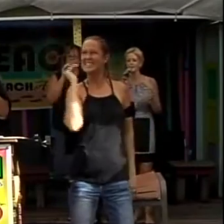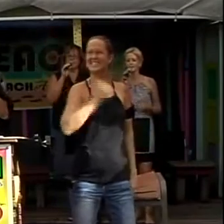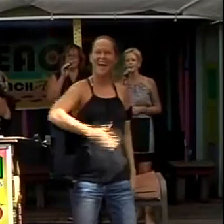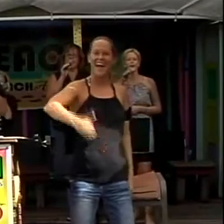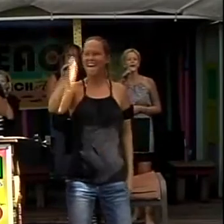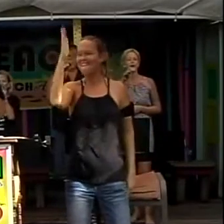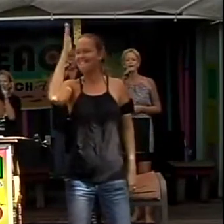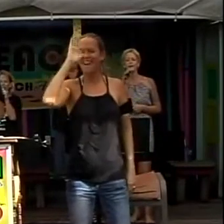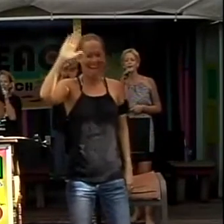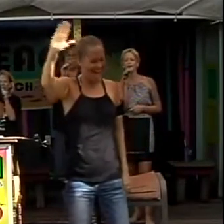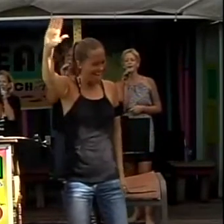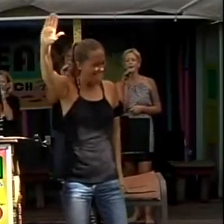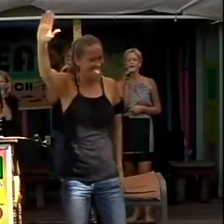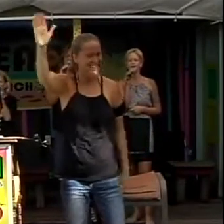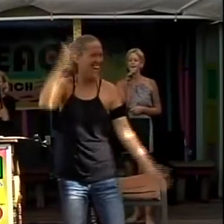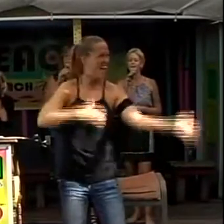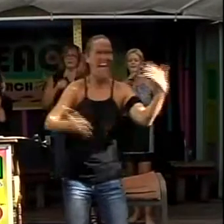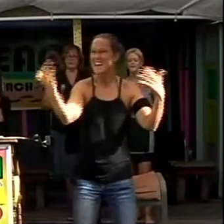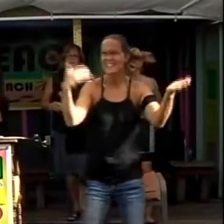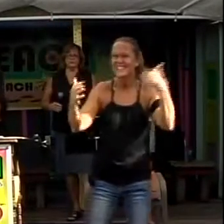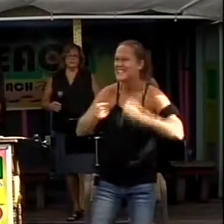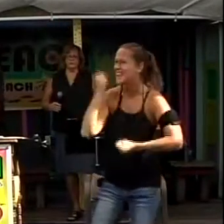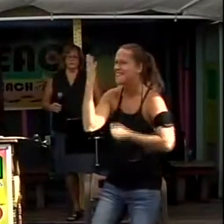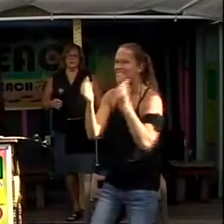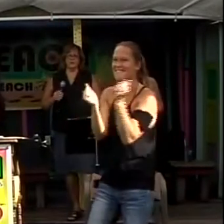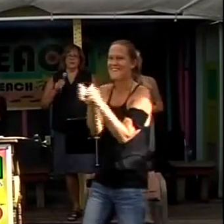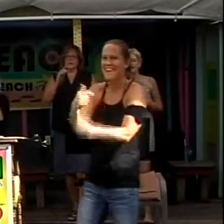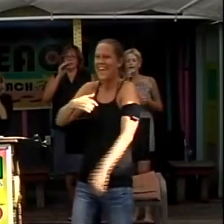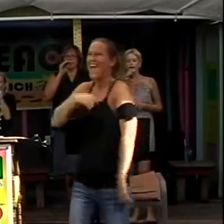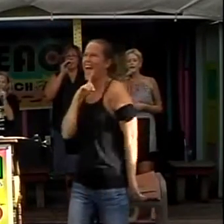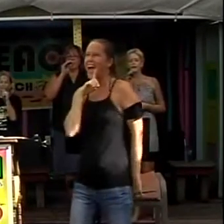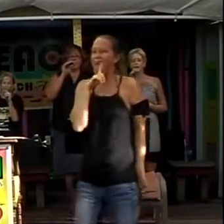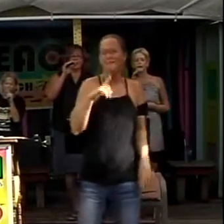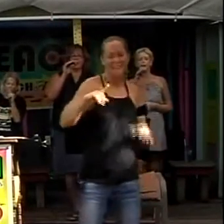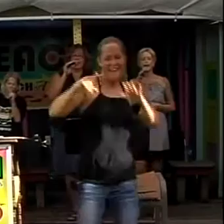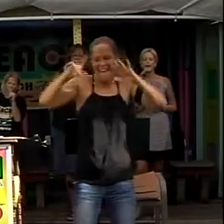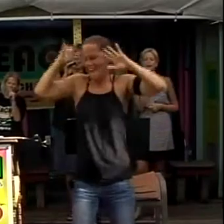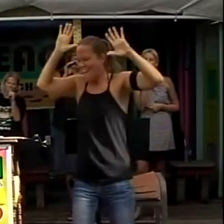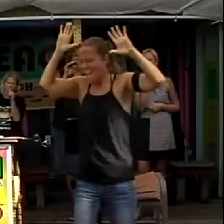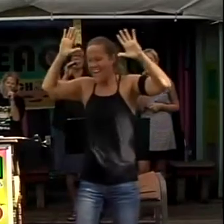great is our God? Sing with me. How